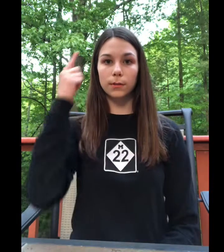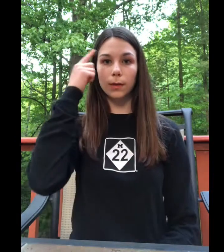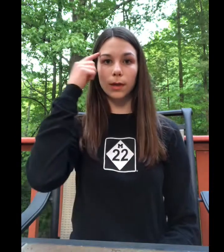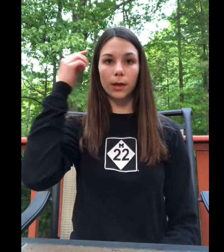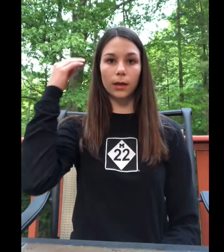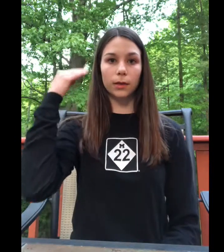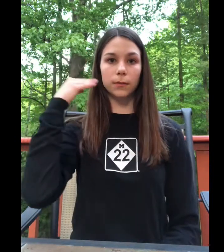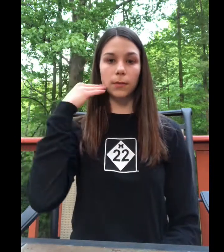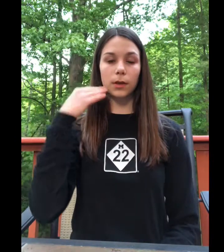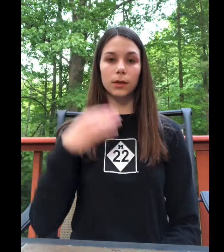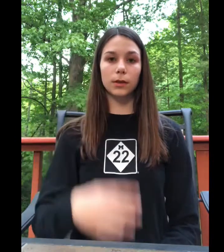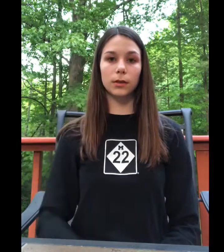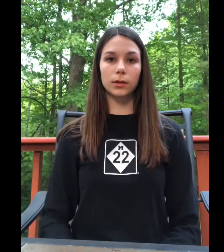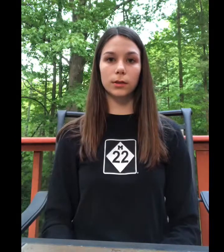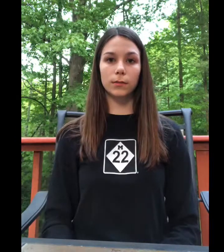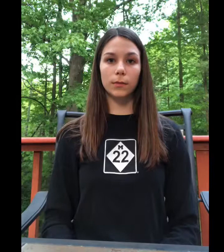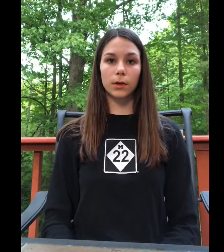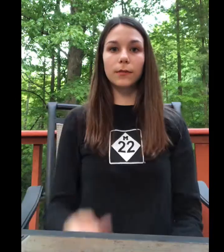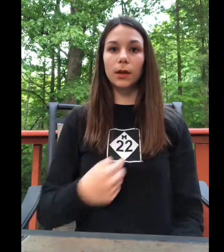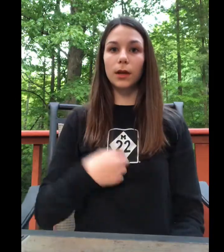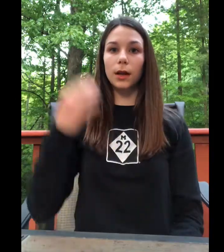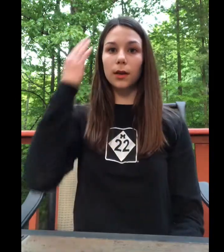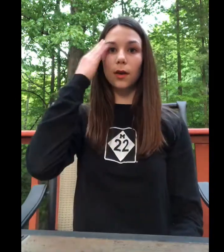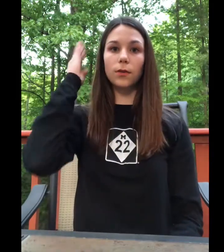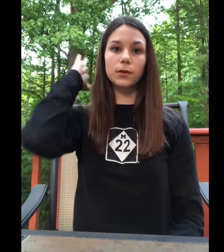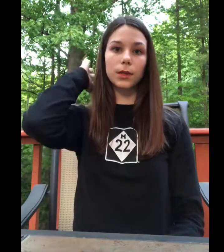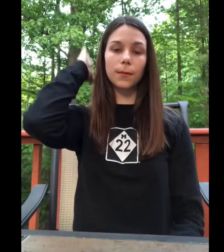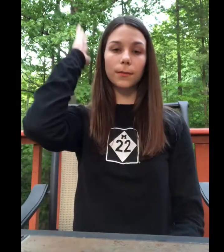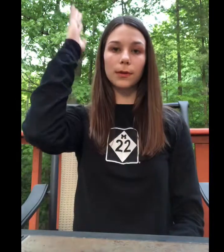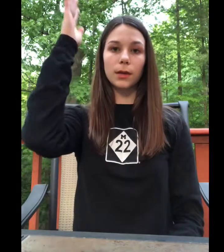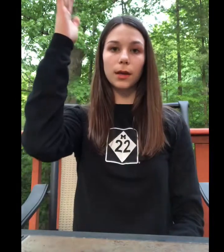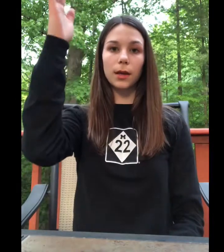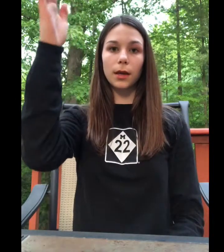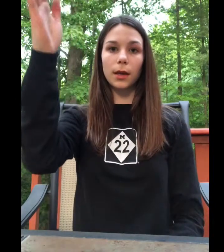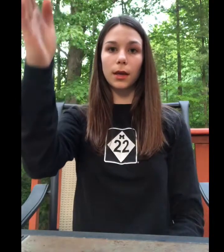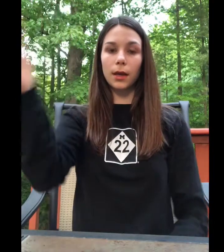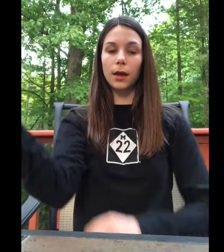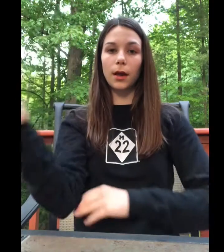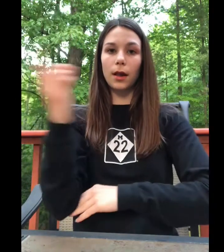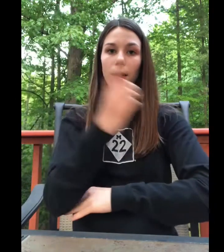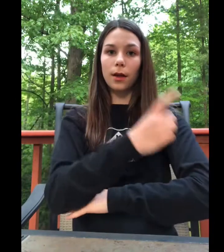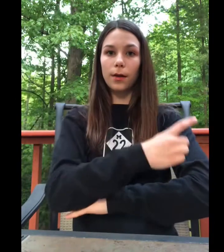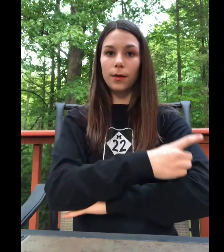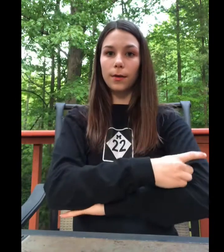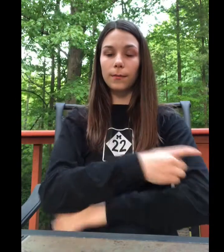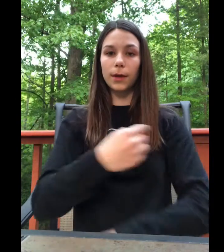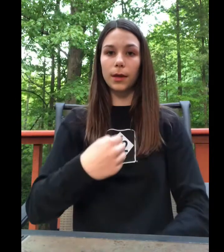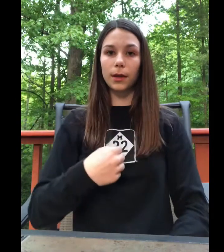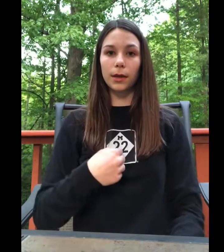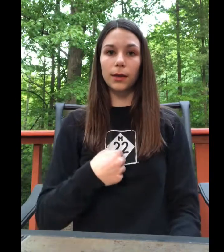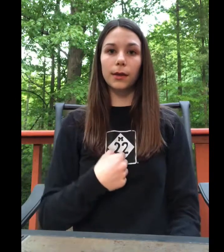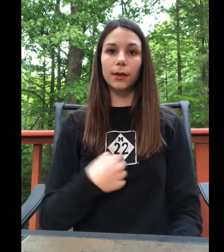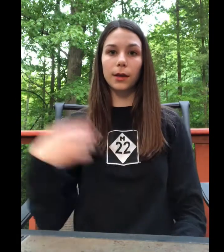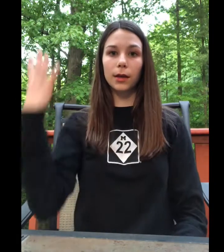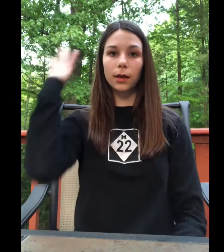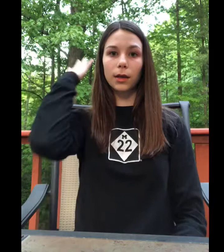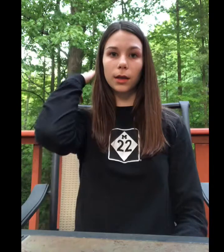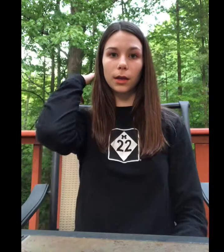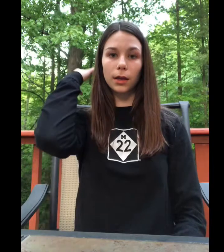always in my headspace. But I know someday I'll make